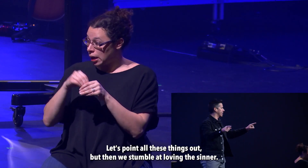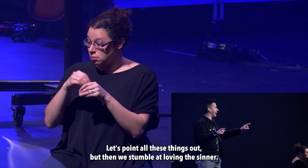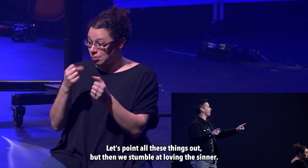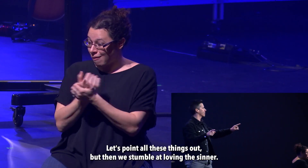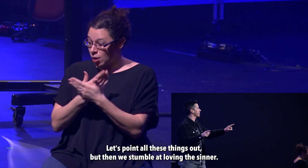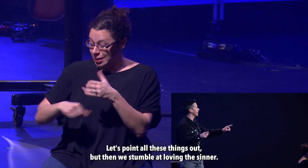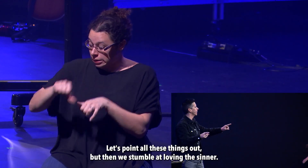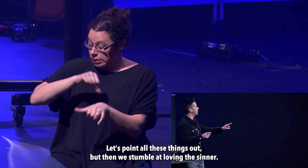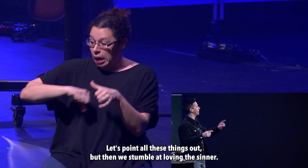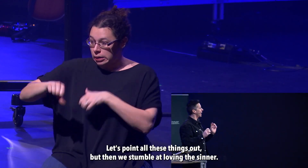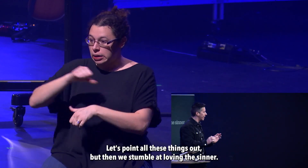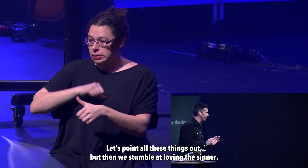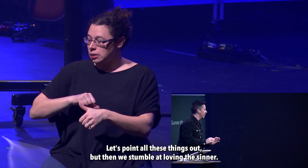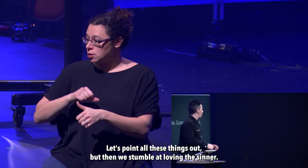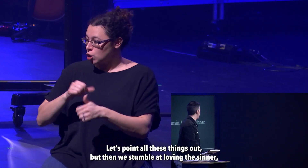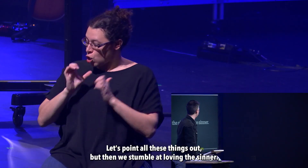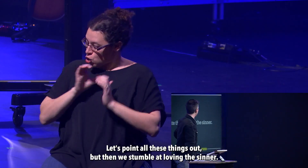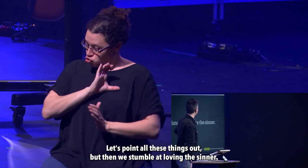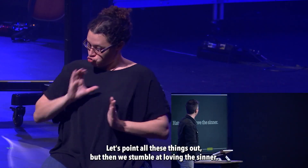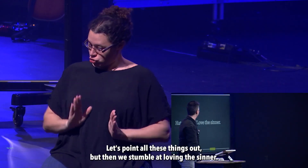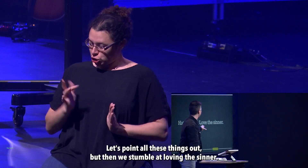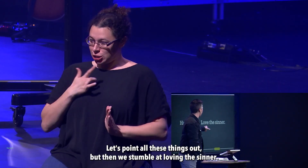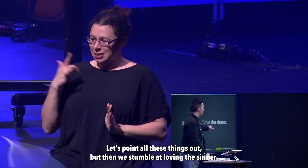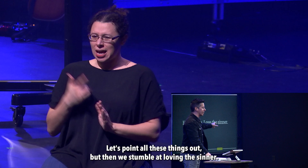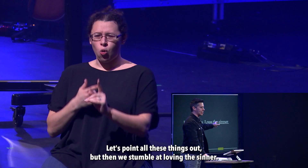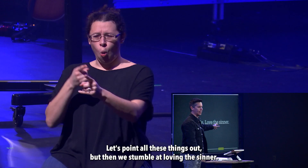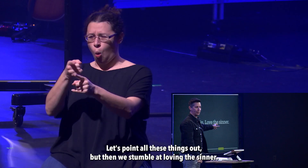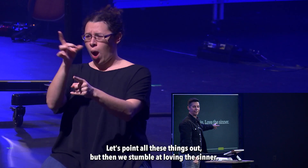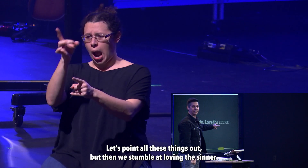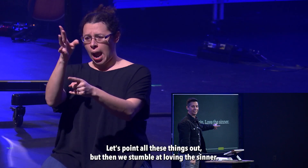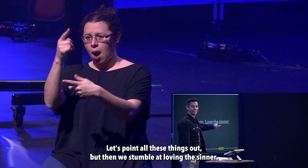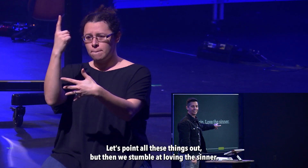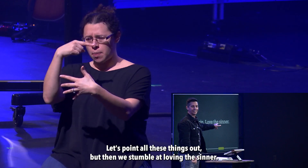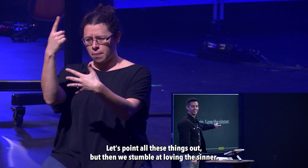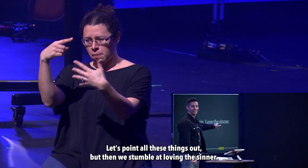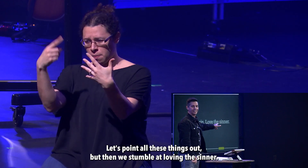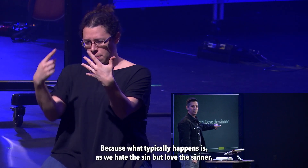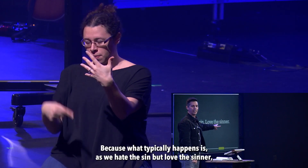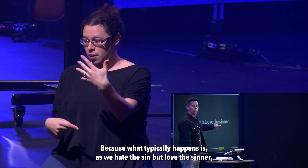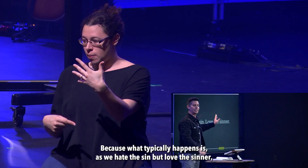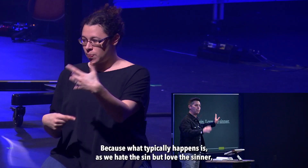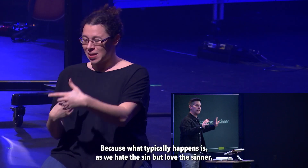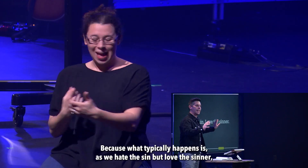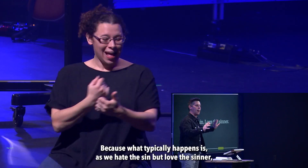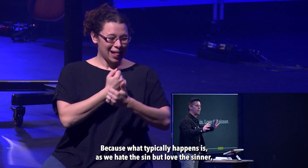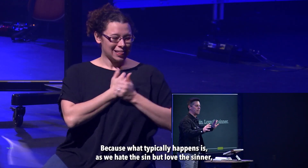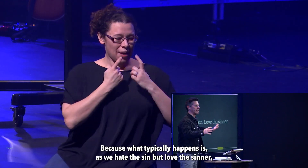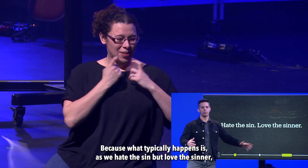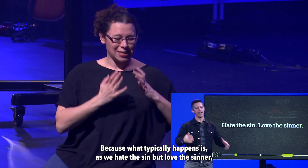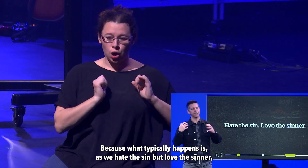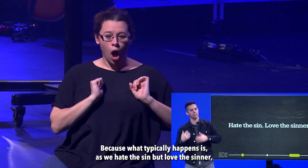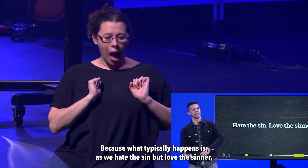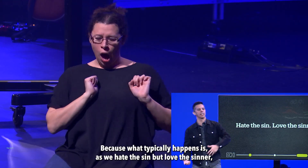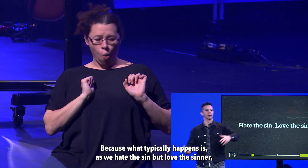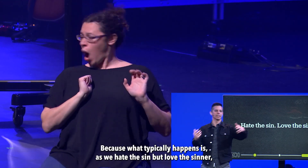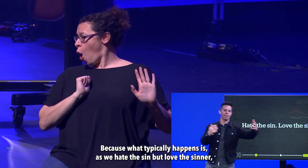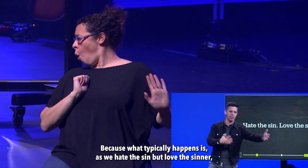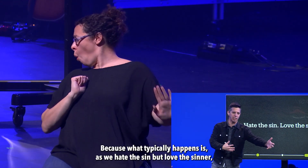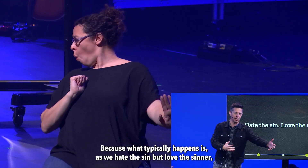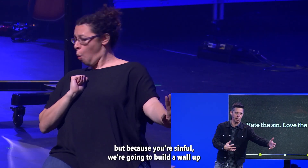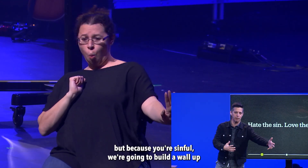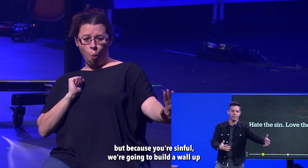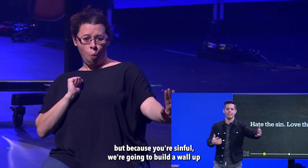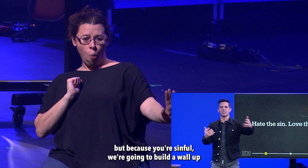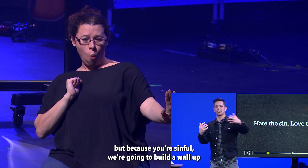these things out. But then we stumble at loving the sinner. Because what typically happens is we hate the sin, but love